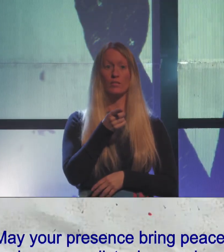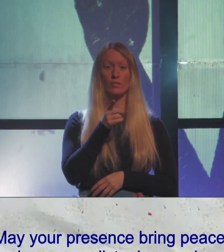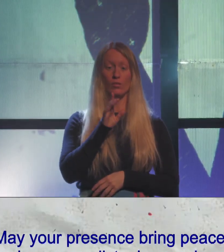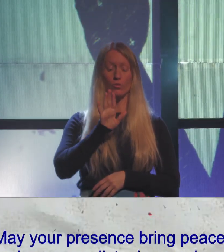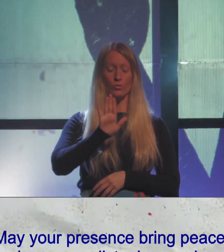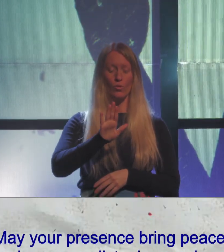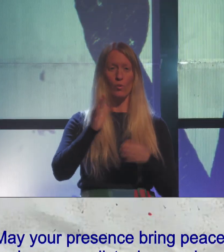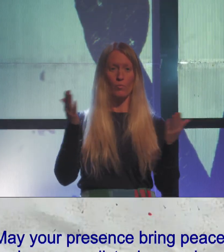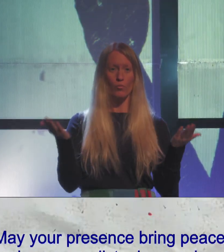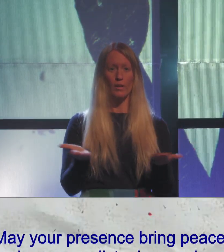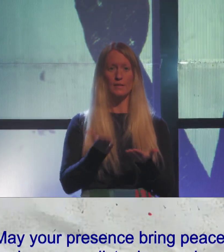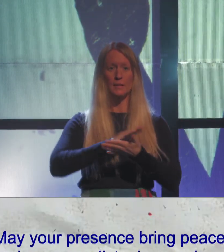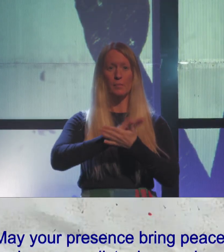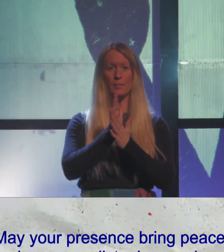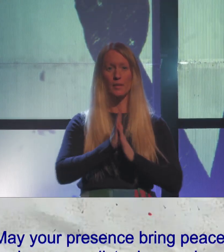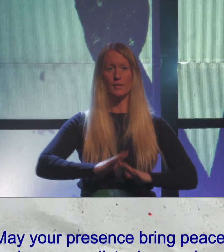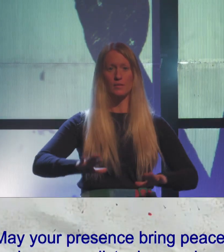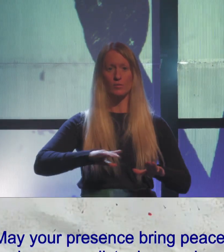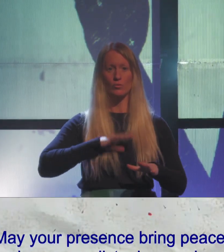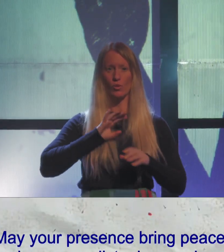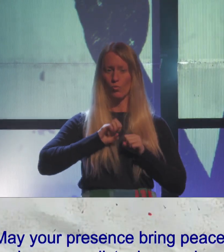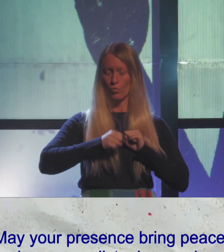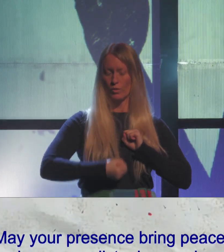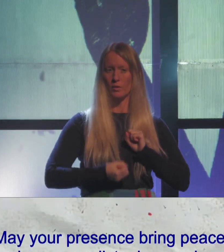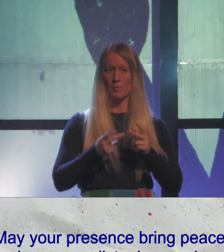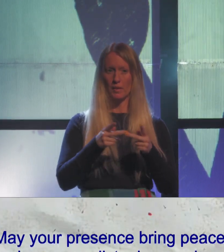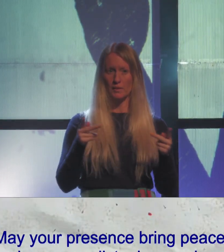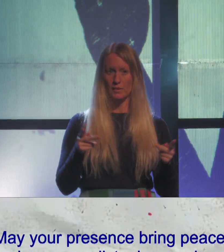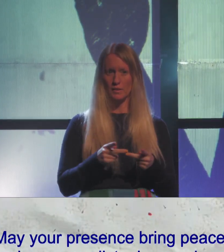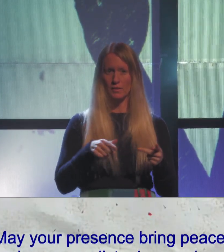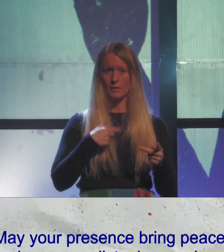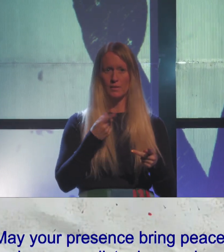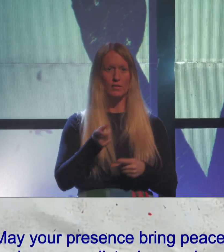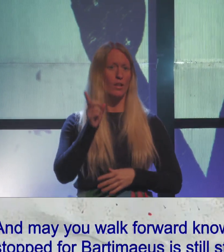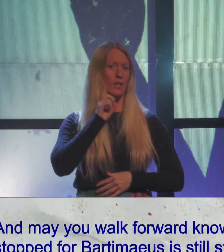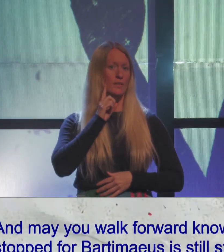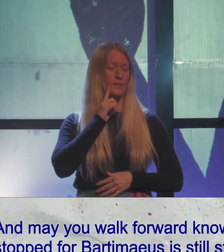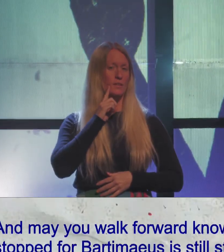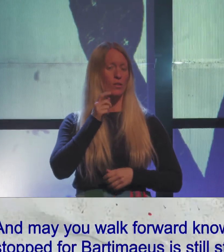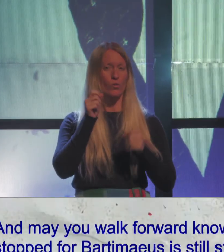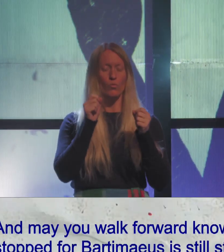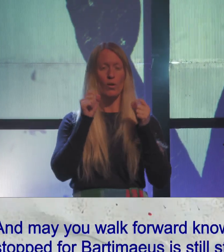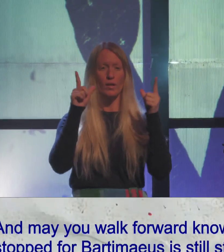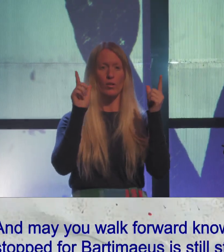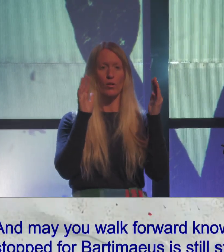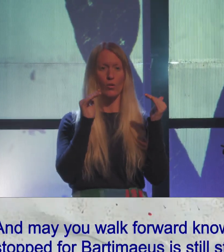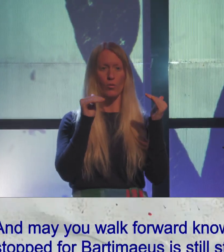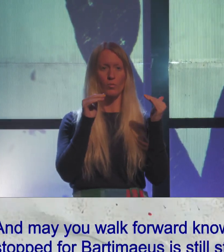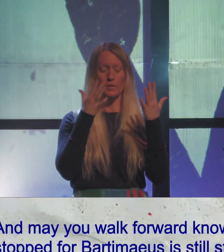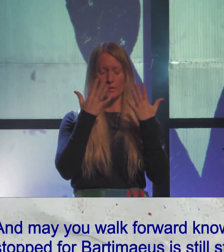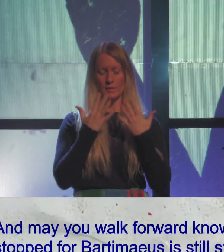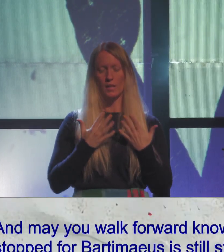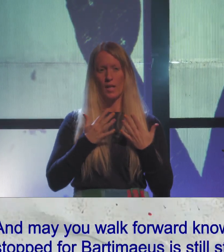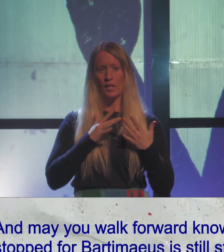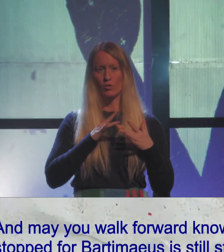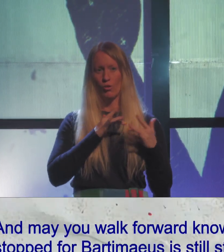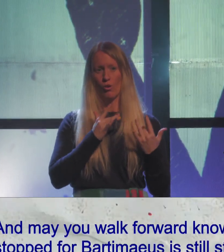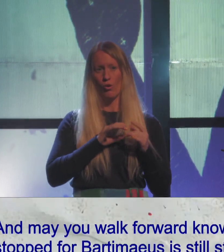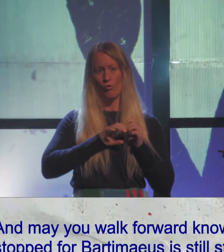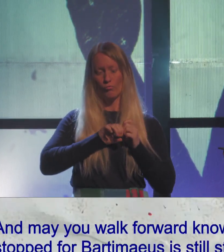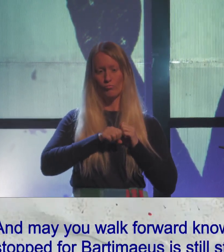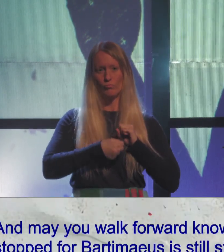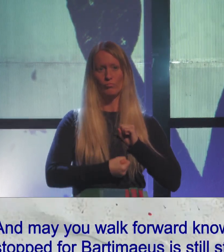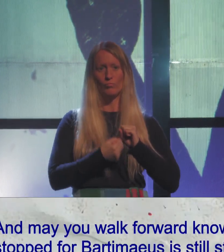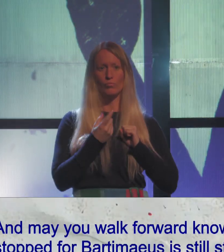wounded places, and may your listening awaken hope and weary hearts. And may you walk forward knowing that